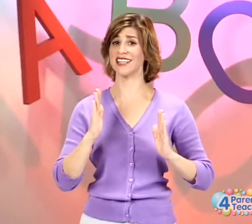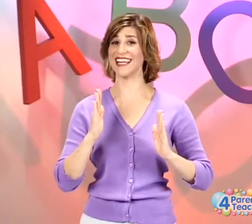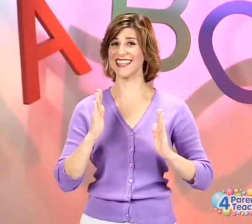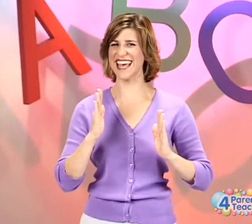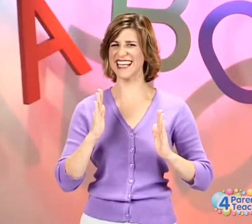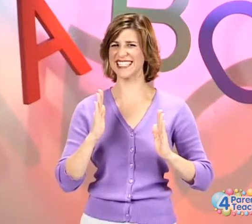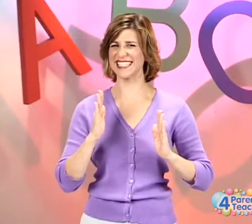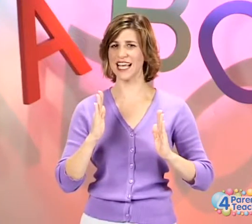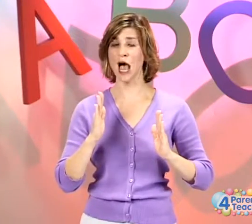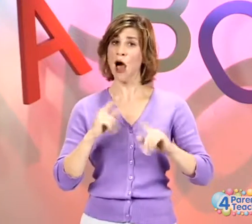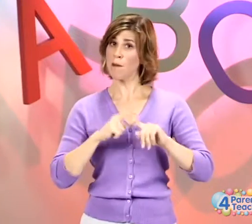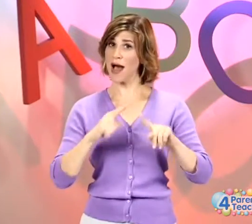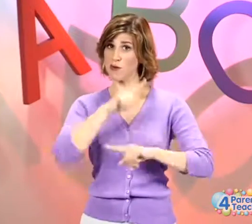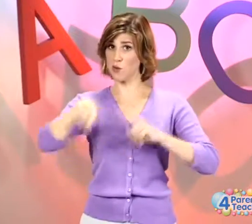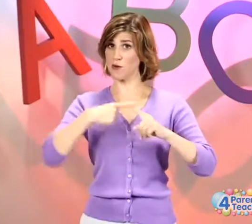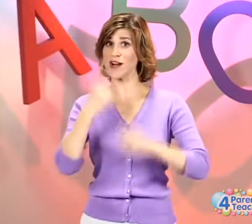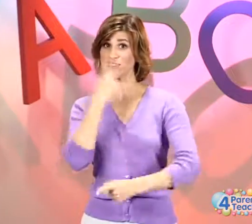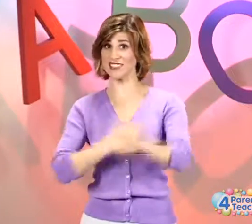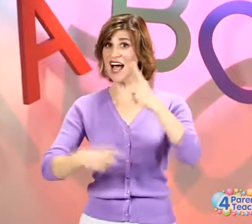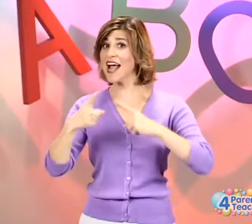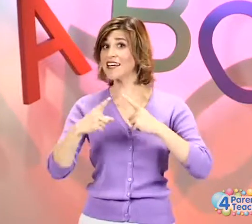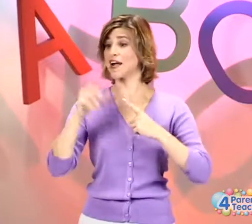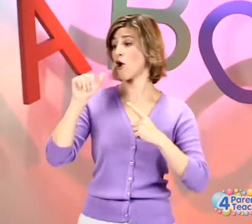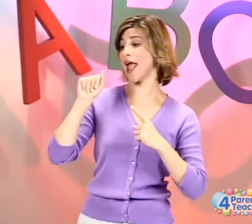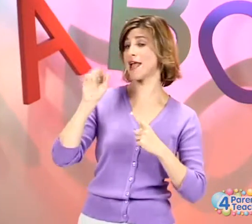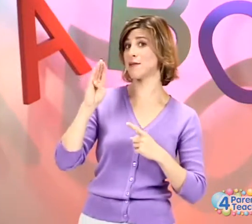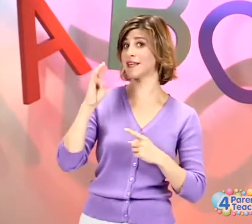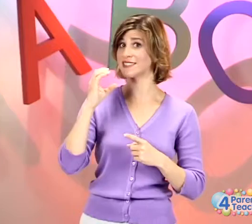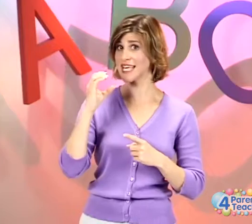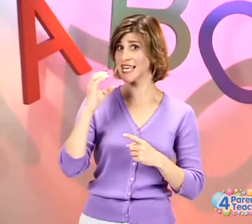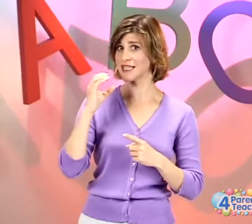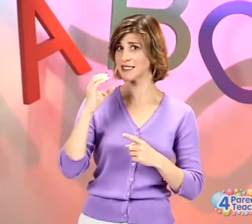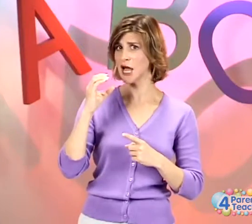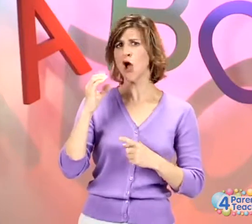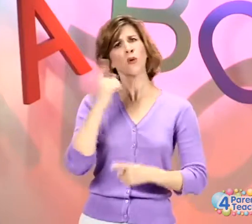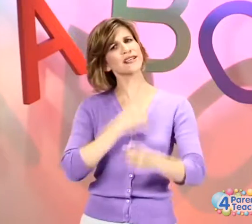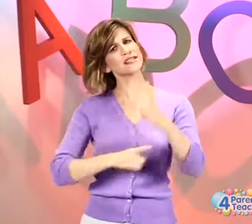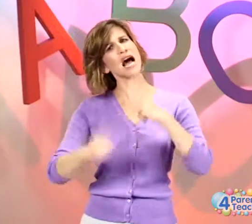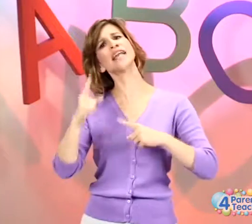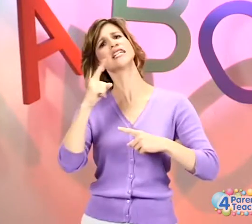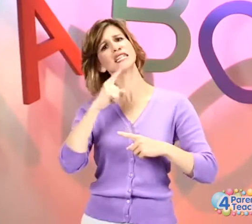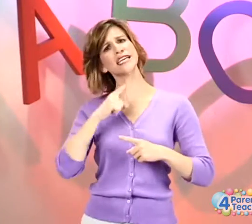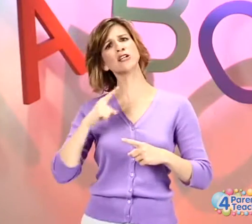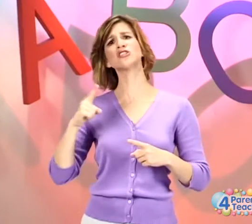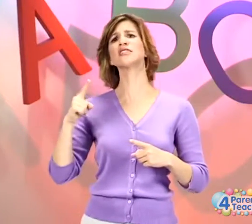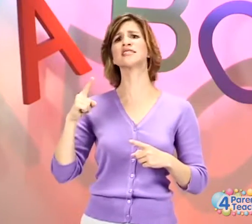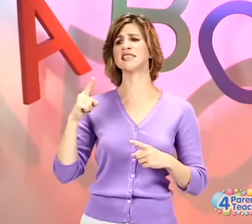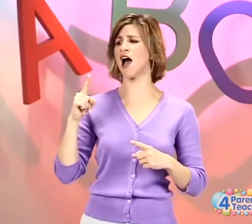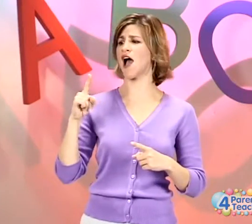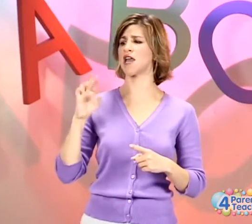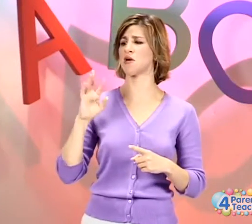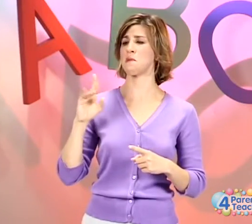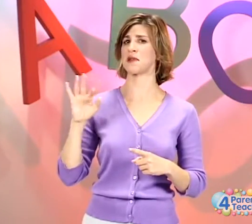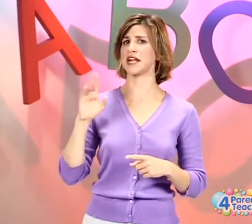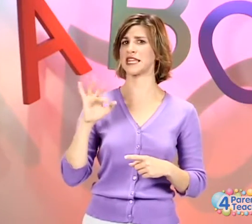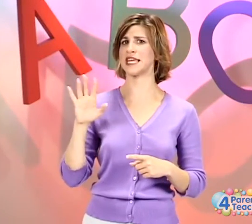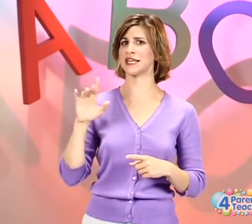us like this. But when we are signing our ABCs, we sign a little to the side like